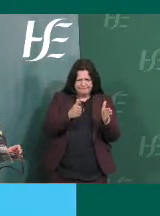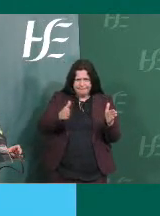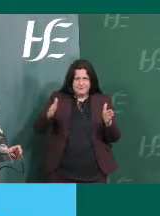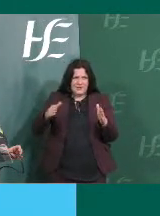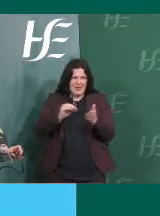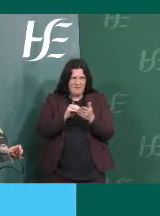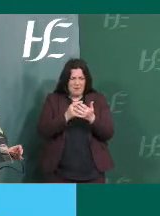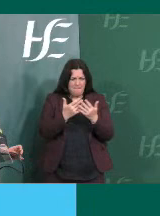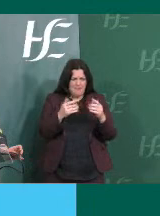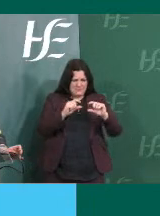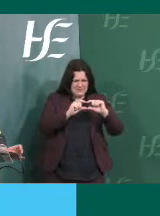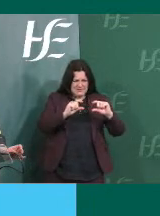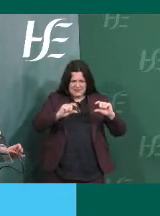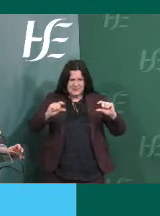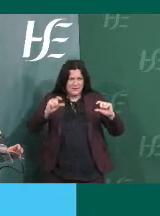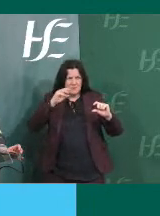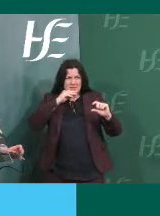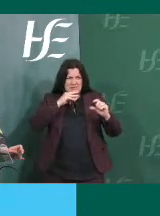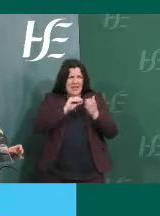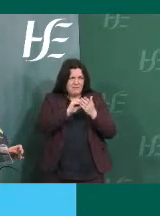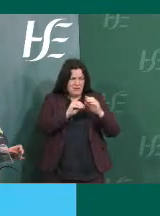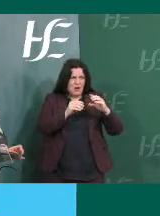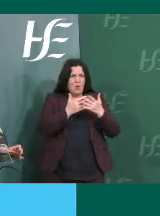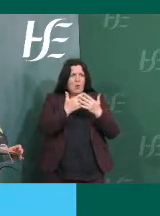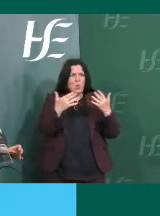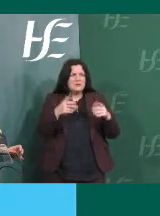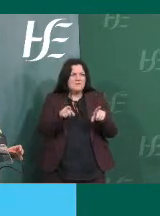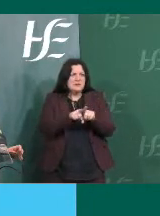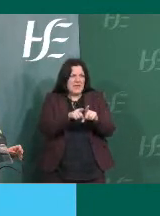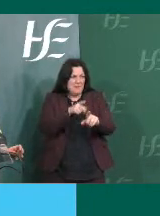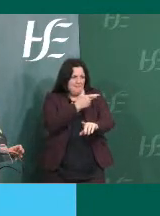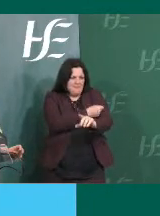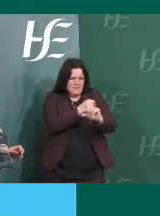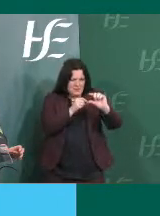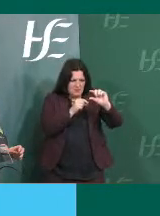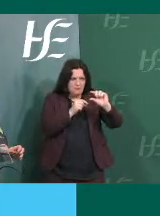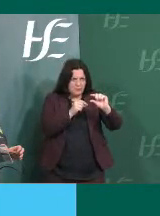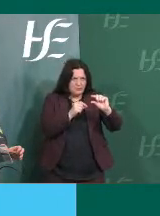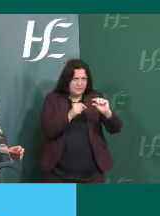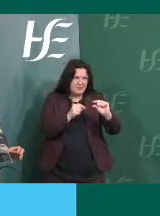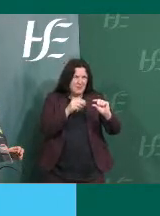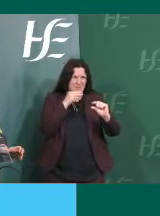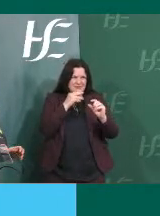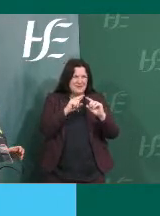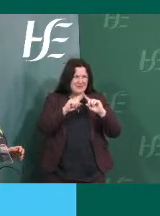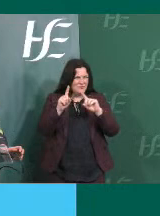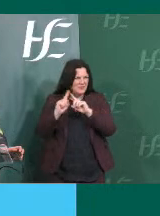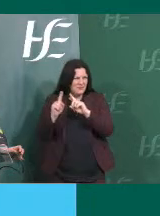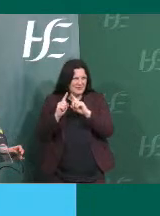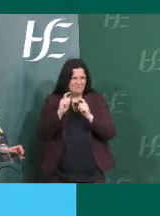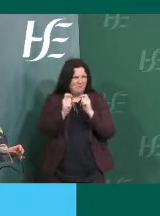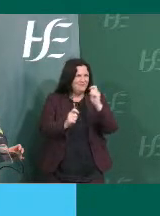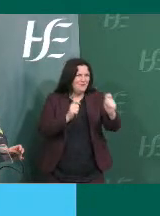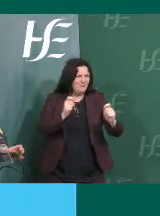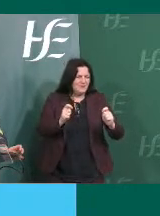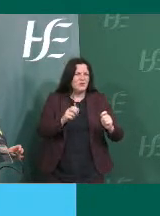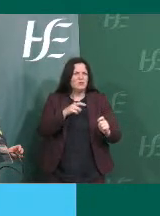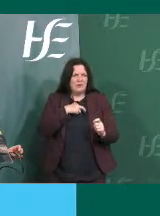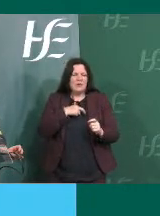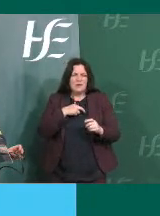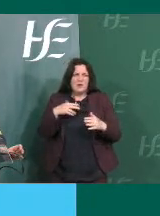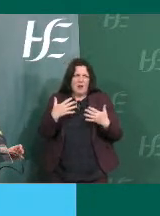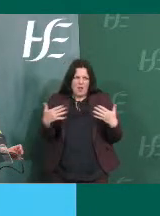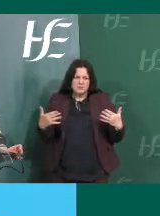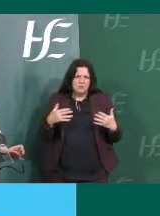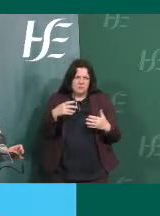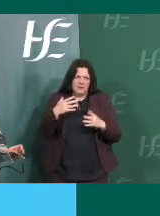multi-dose vials, so it has been challenging to roll out the programme, but the programme has been extremely successful across all the areas who have been administering the vaccine.